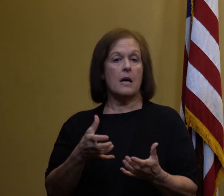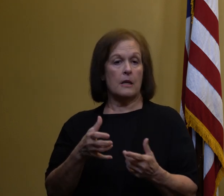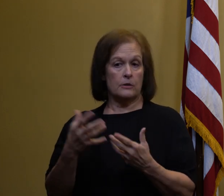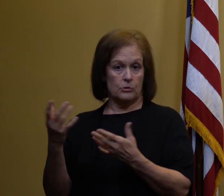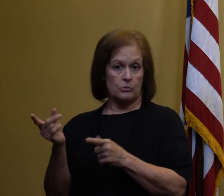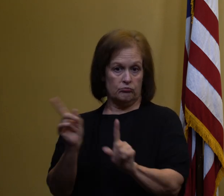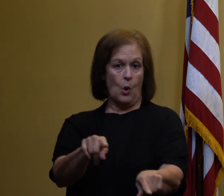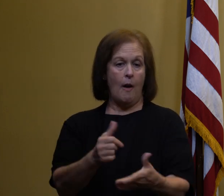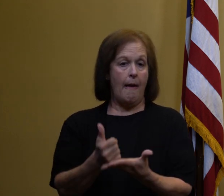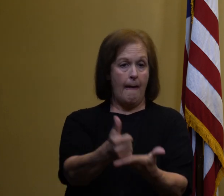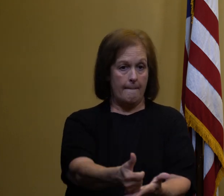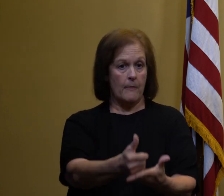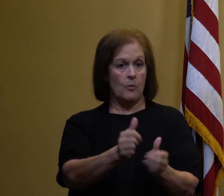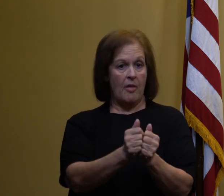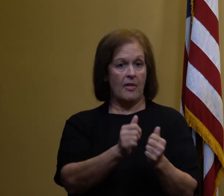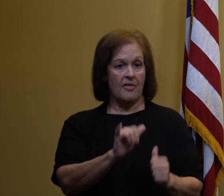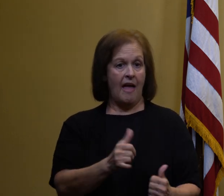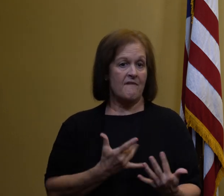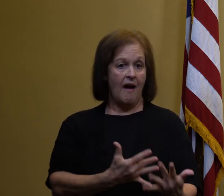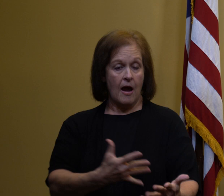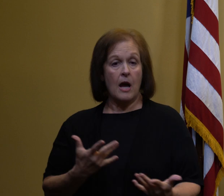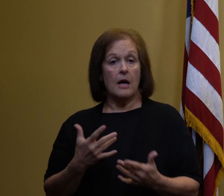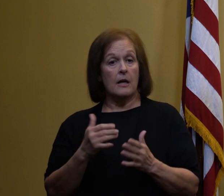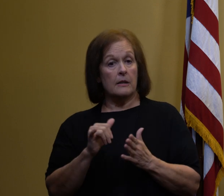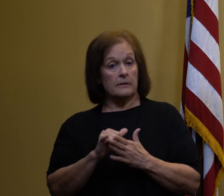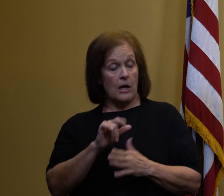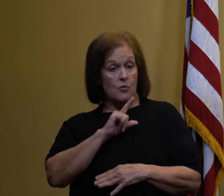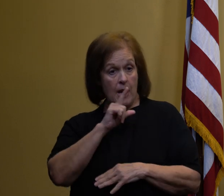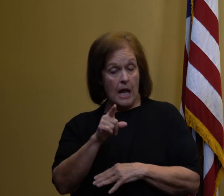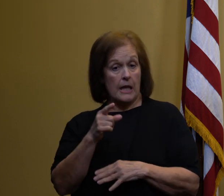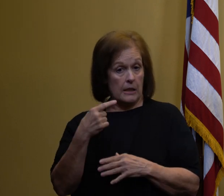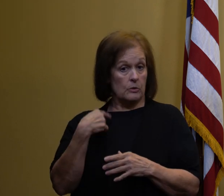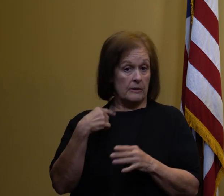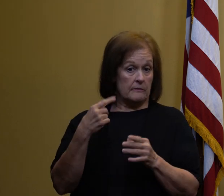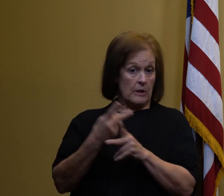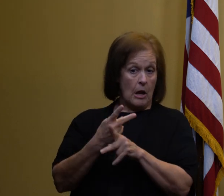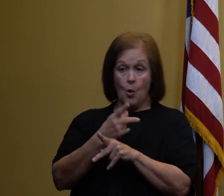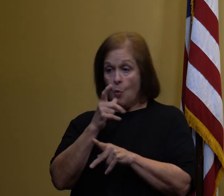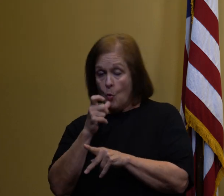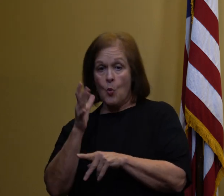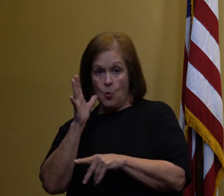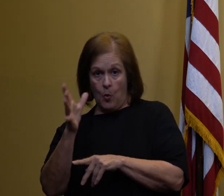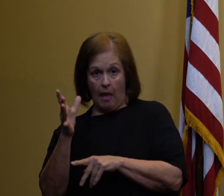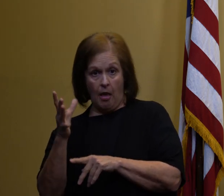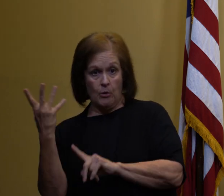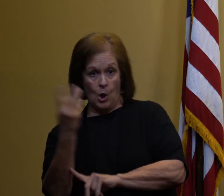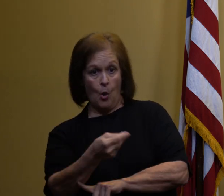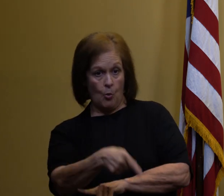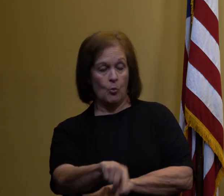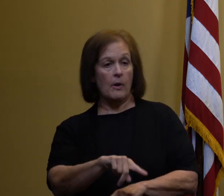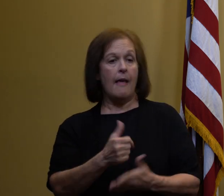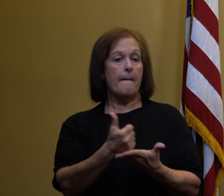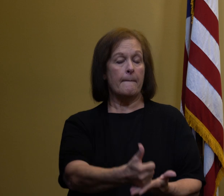and help. And so as we develop the real complement in terms of who will go, we'll let you know about that. But New Orleans,